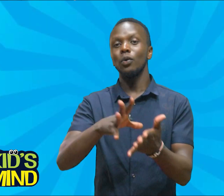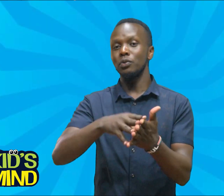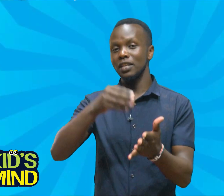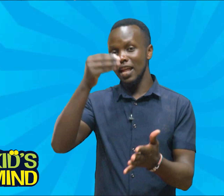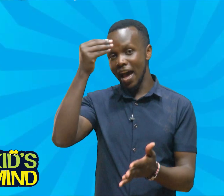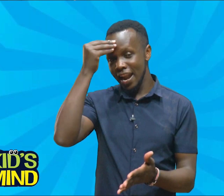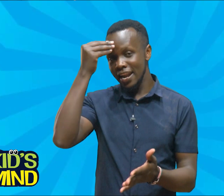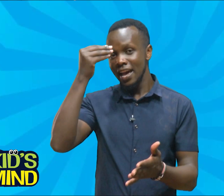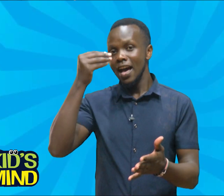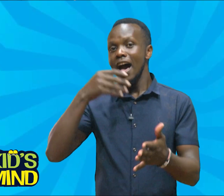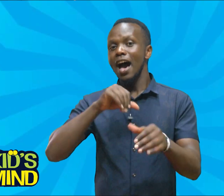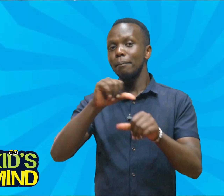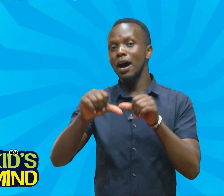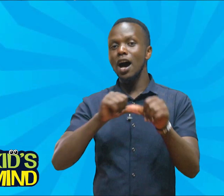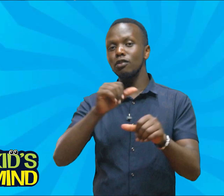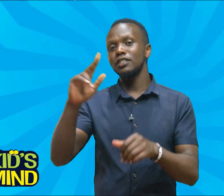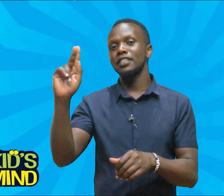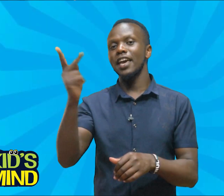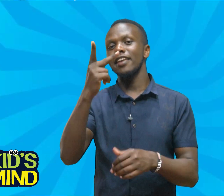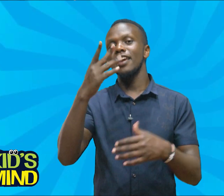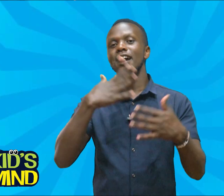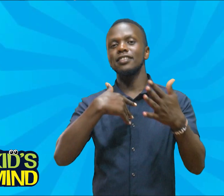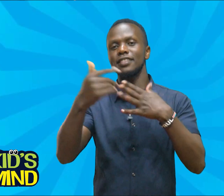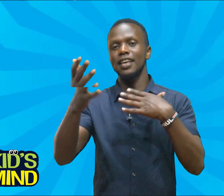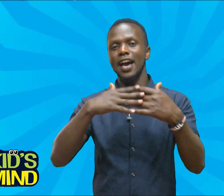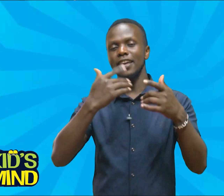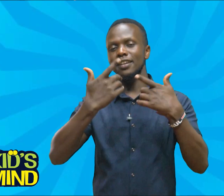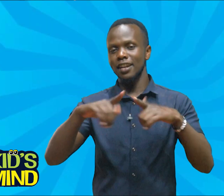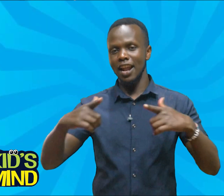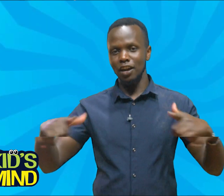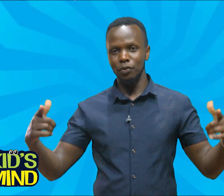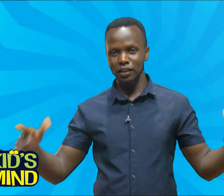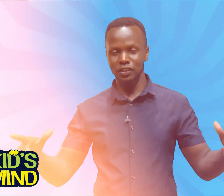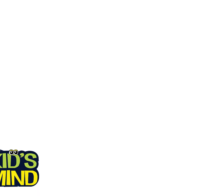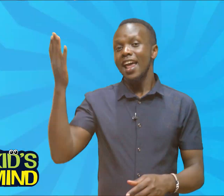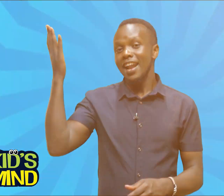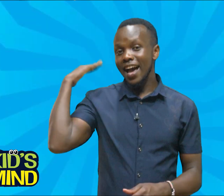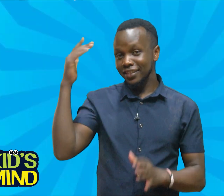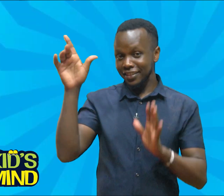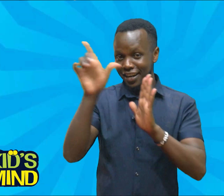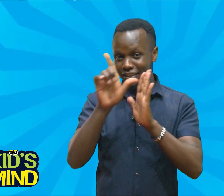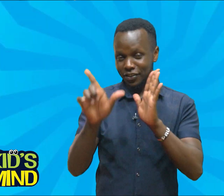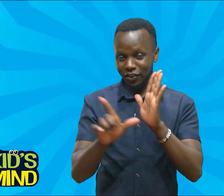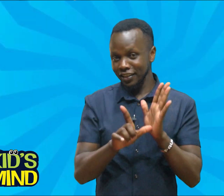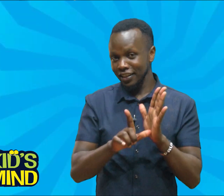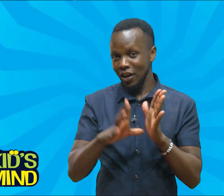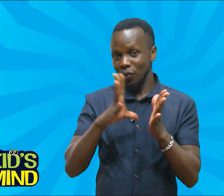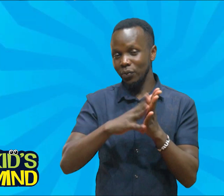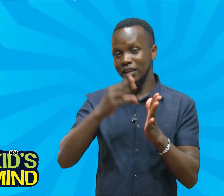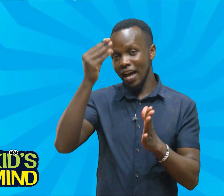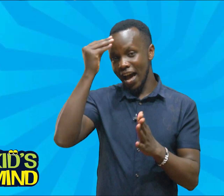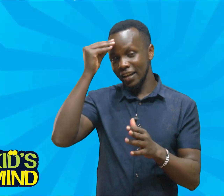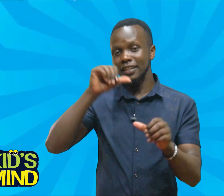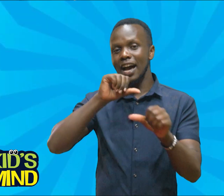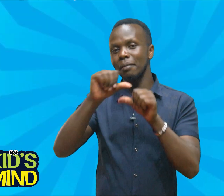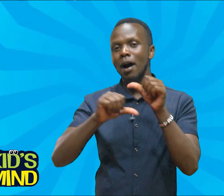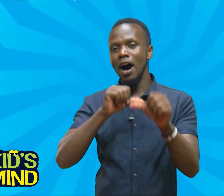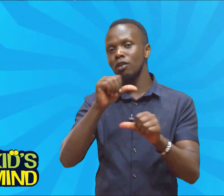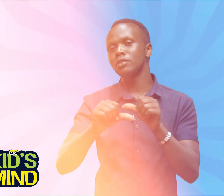we learn about Kenyan Sign Language. Last lesson, we learned about